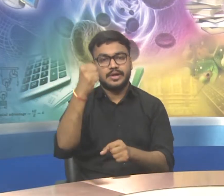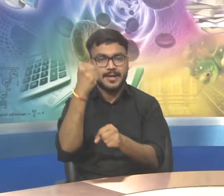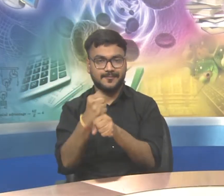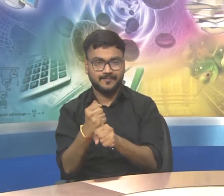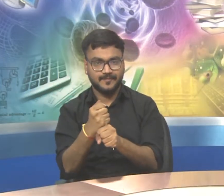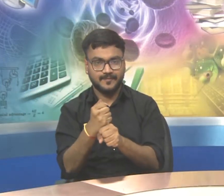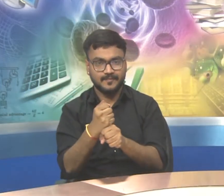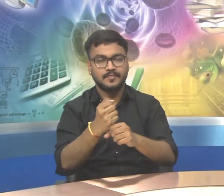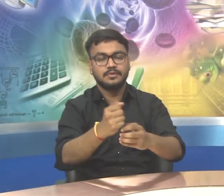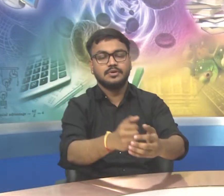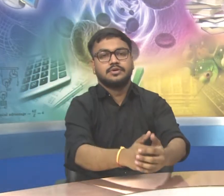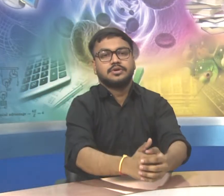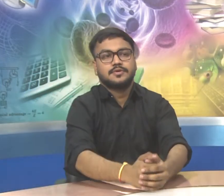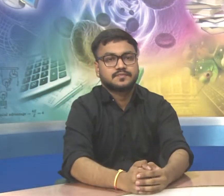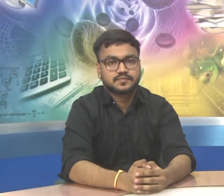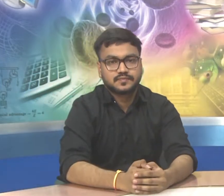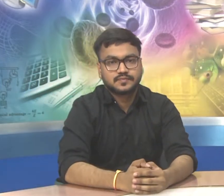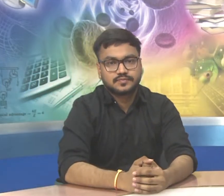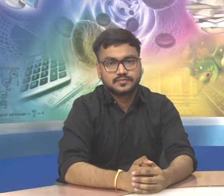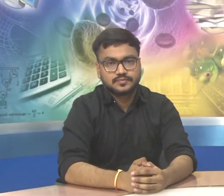total mass we get 100 gram.